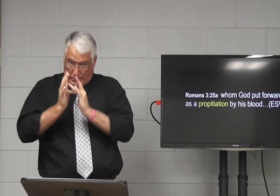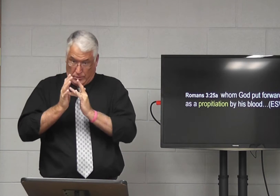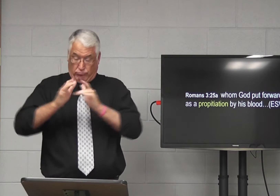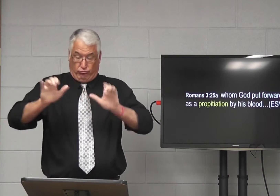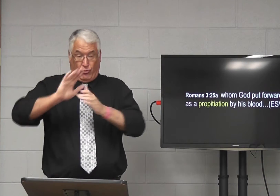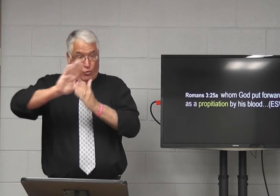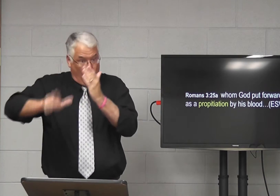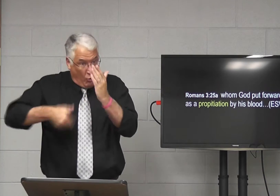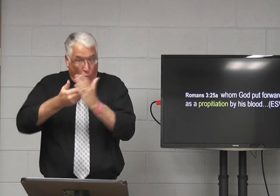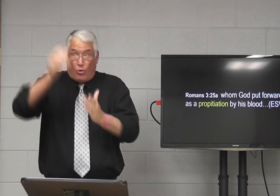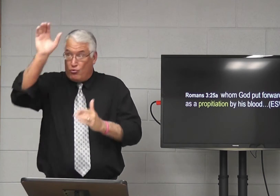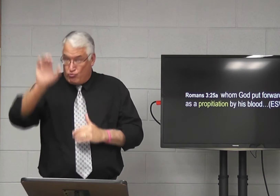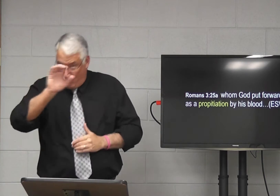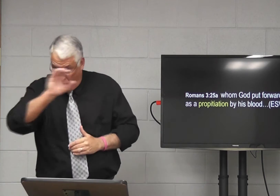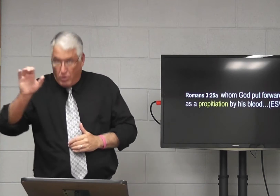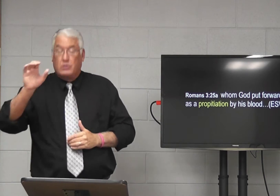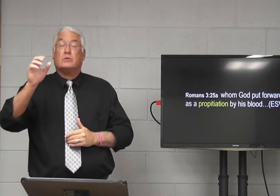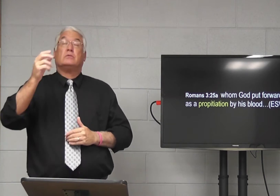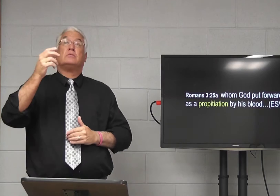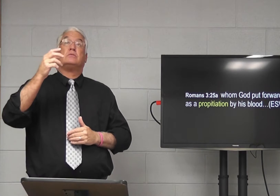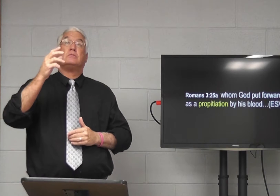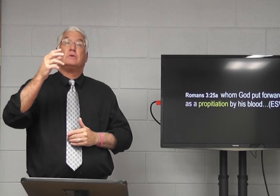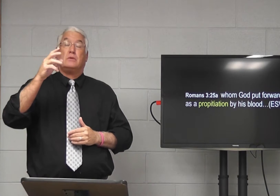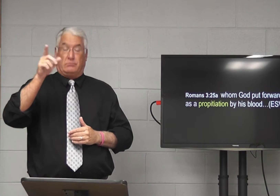we're talking about Jesus doing everything on the cross,